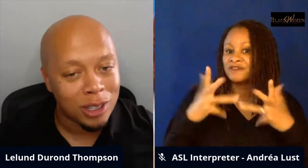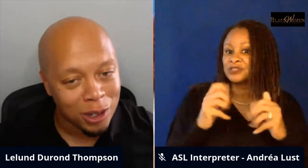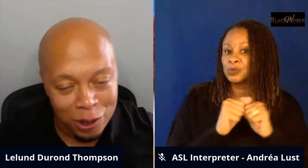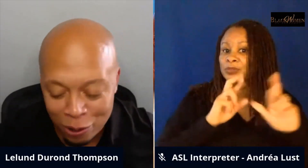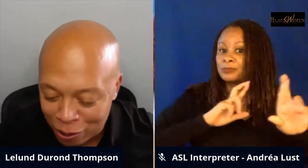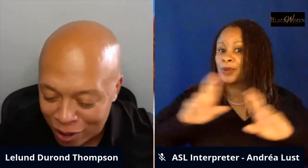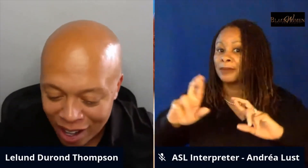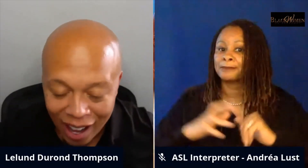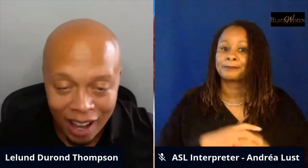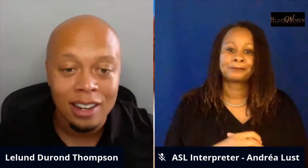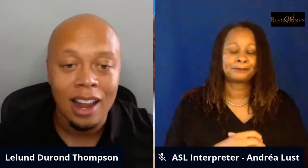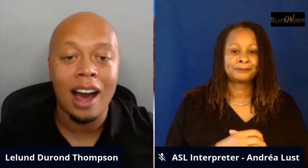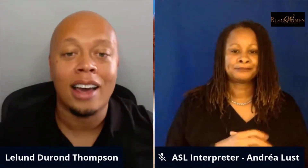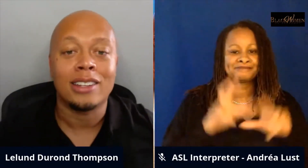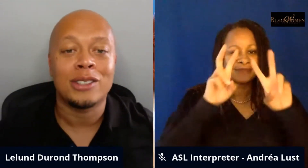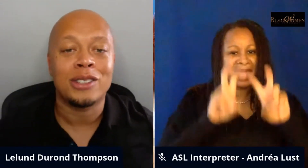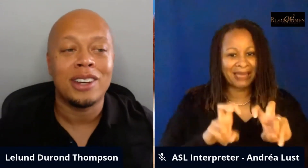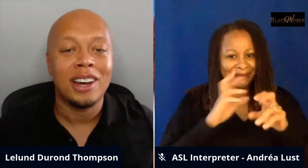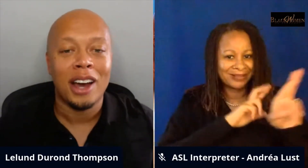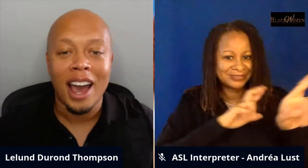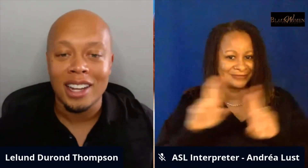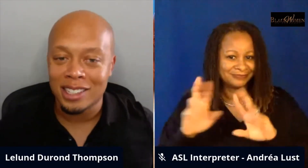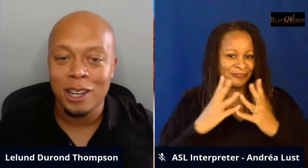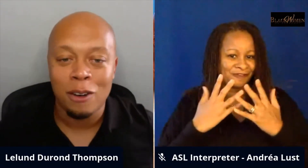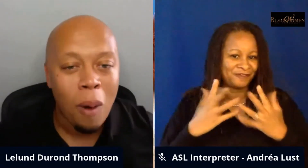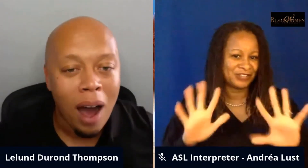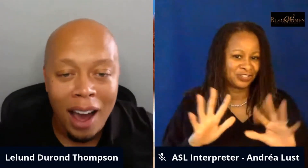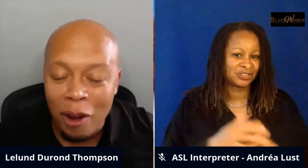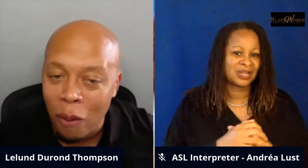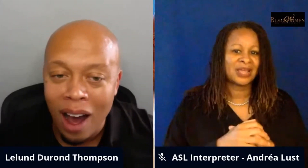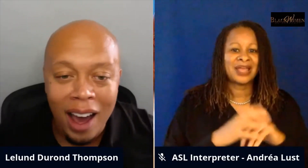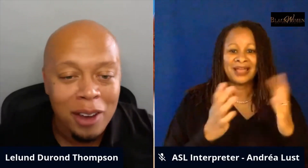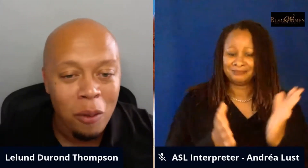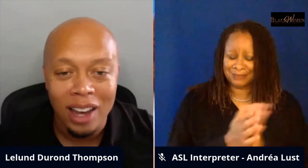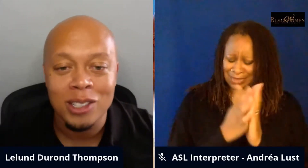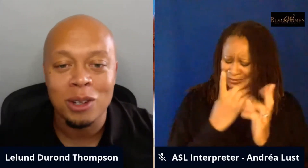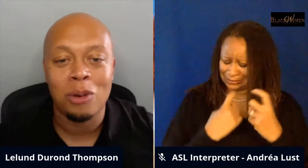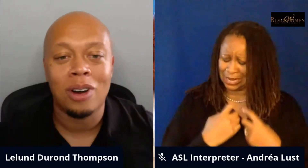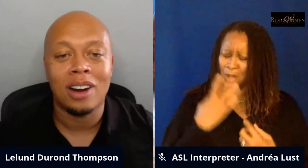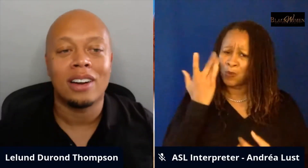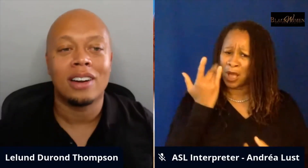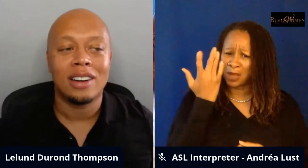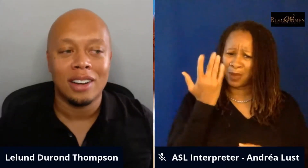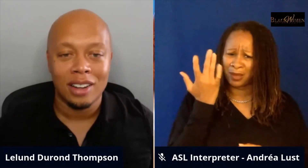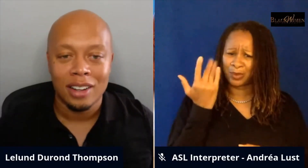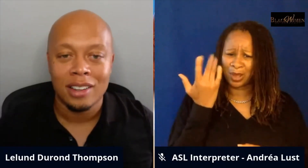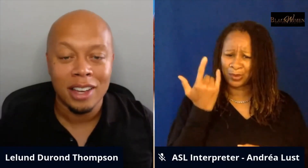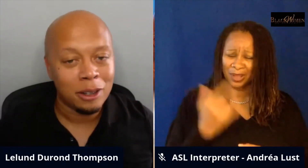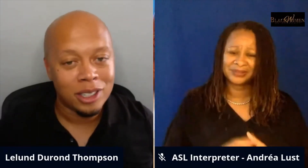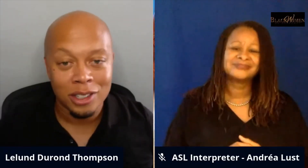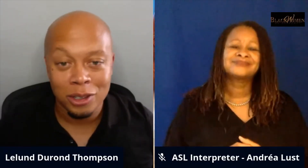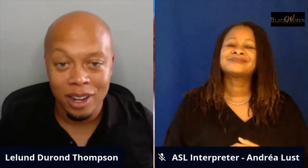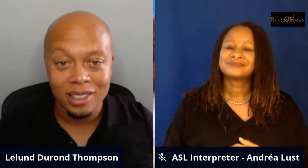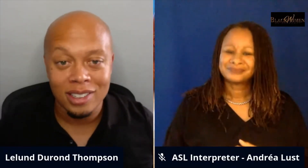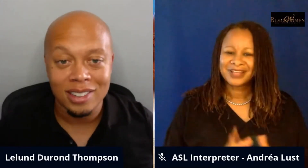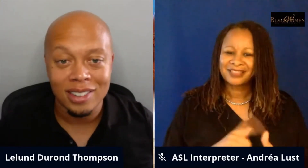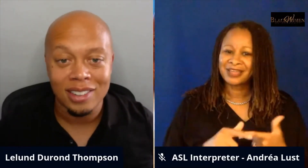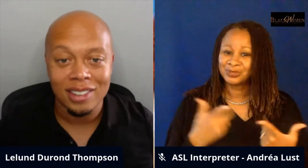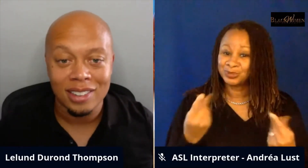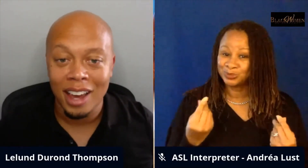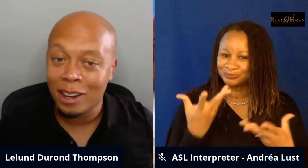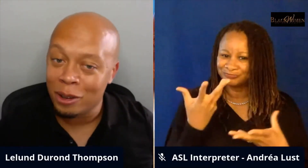prep, once you've analyzed, ask yourself why, and why some more, then you just